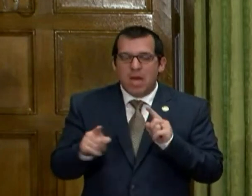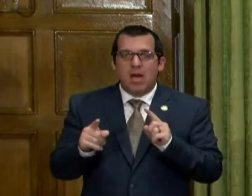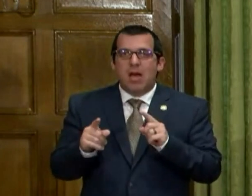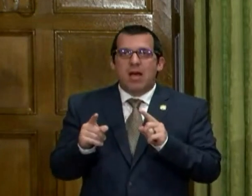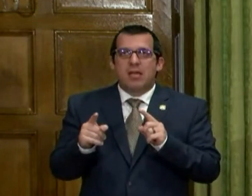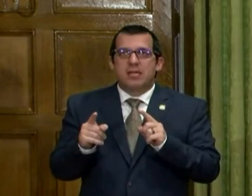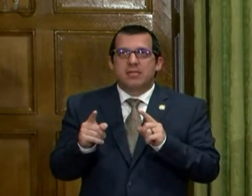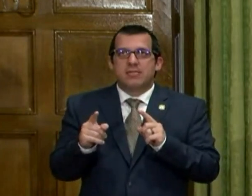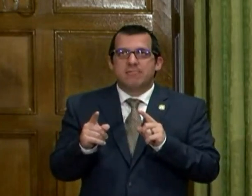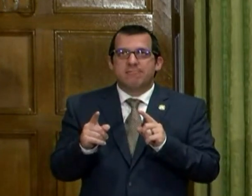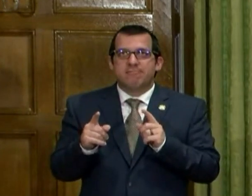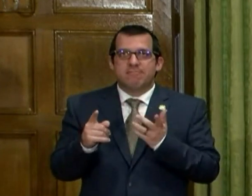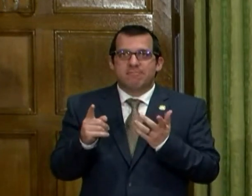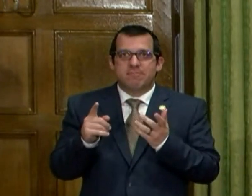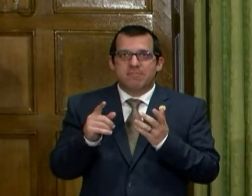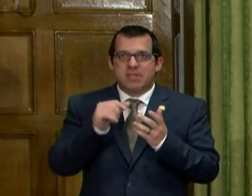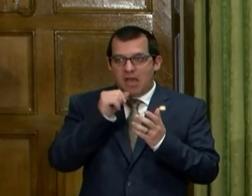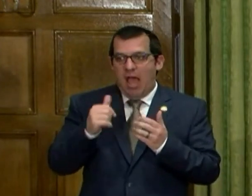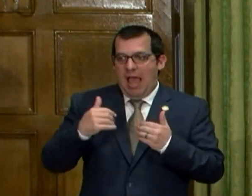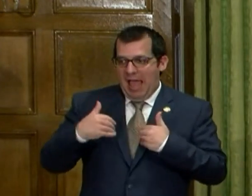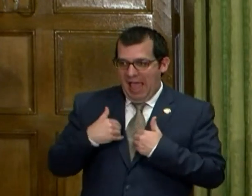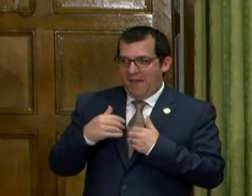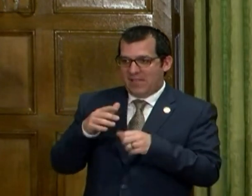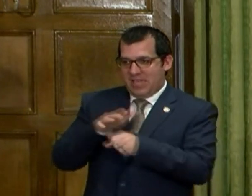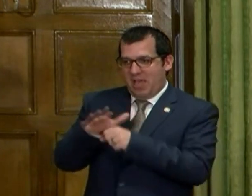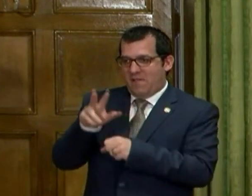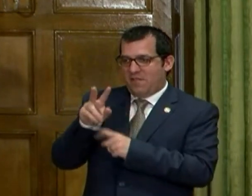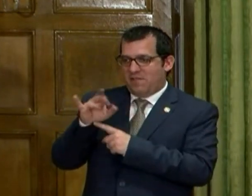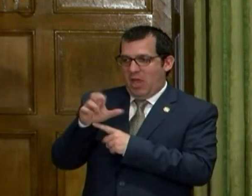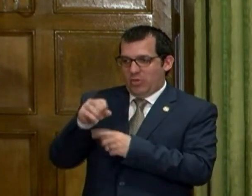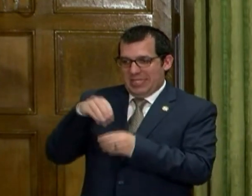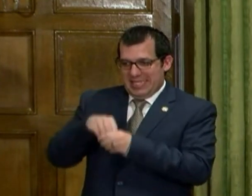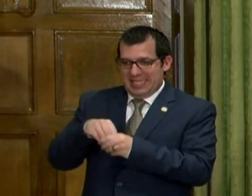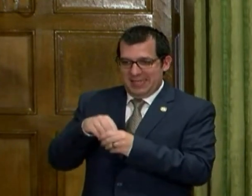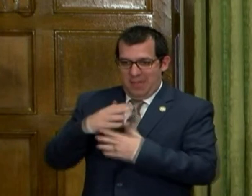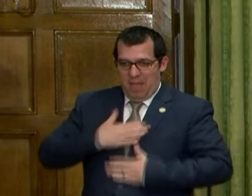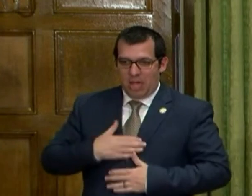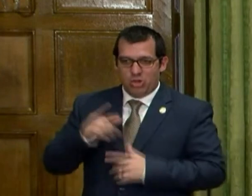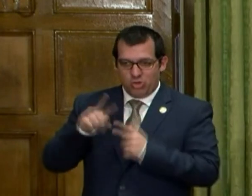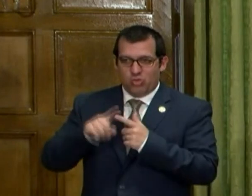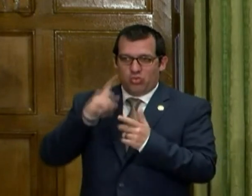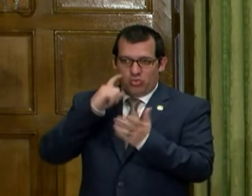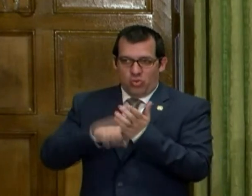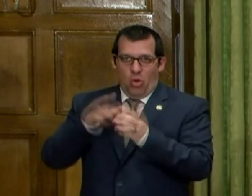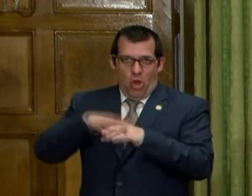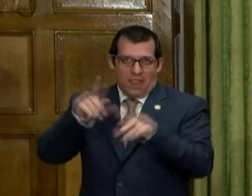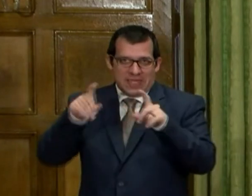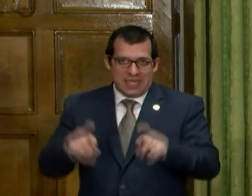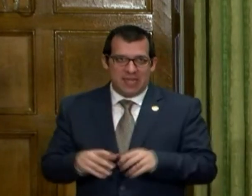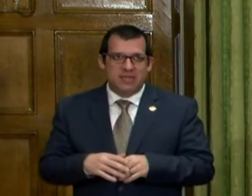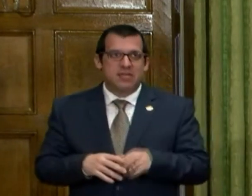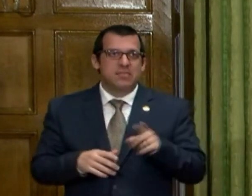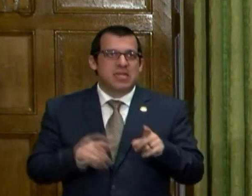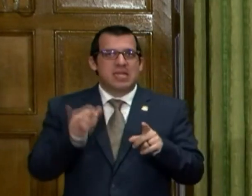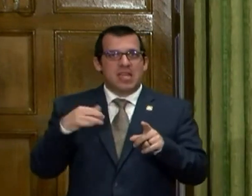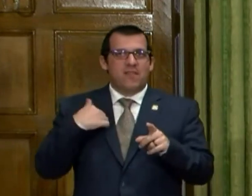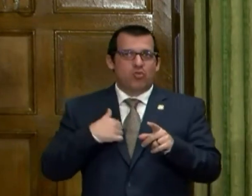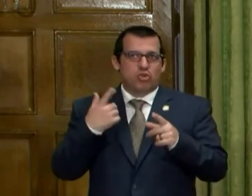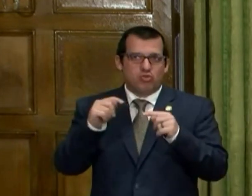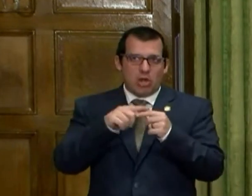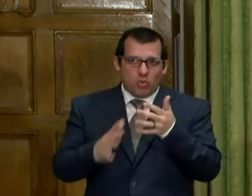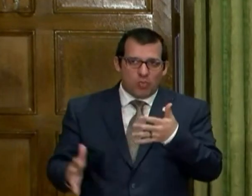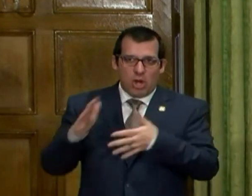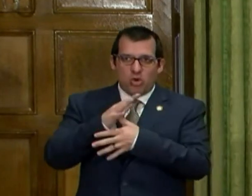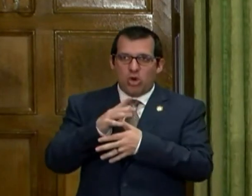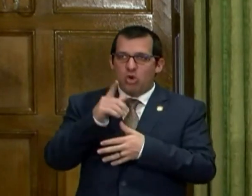just don't have enough virus yet to be picked up on the test. So if we're trying to prioritize things, how